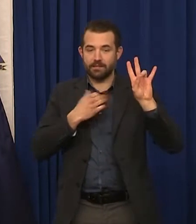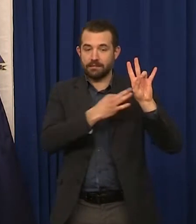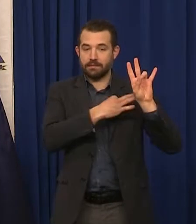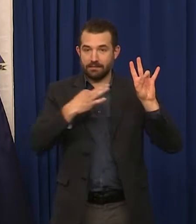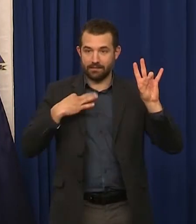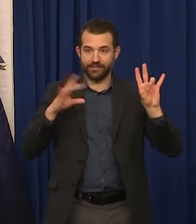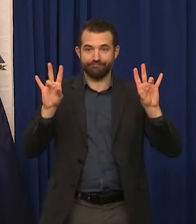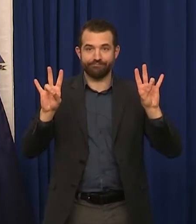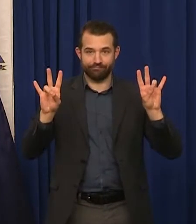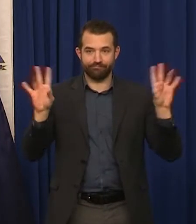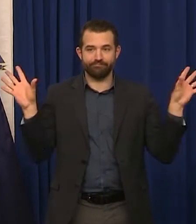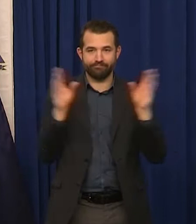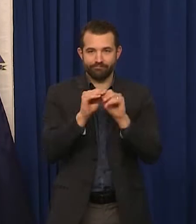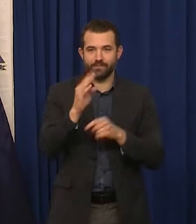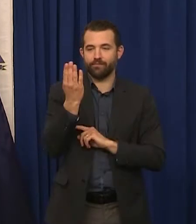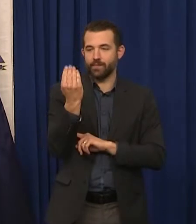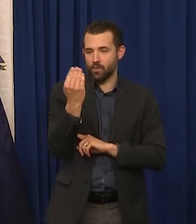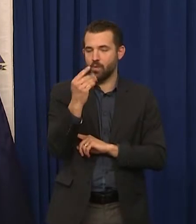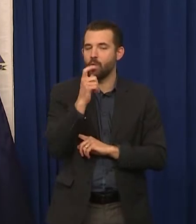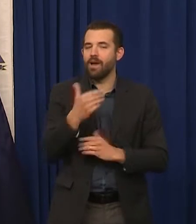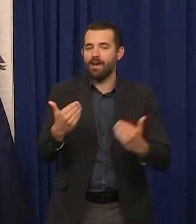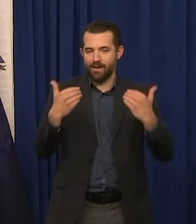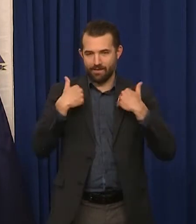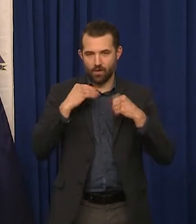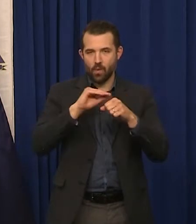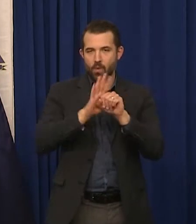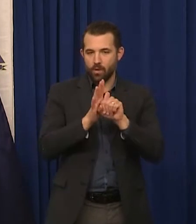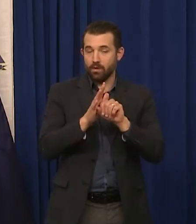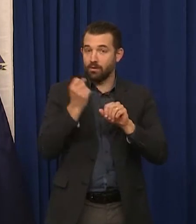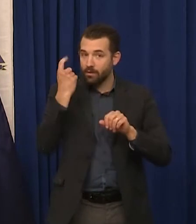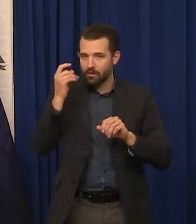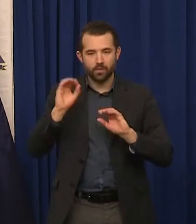of 14, also unchanged since yesterday.